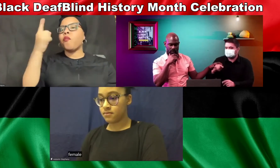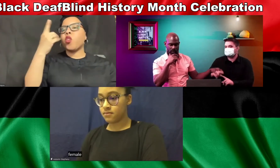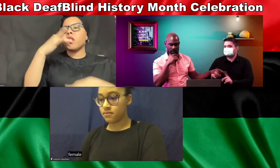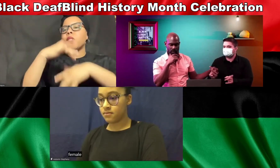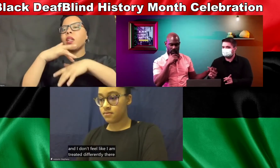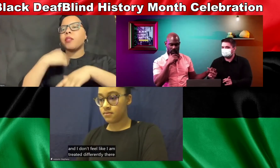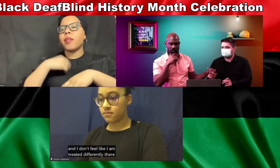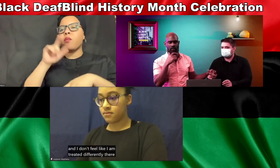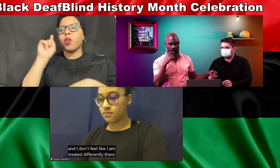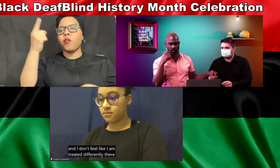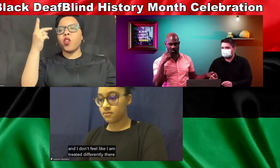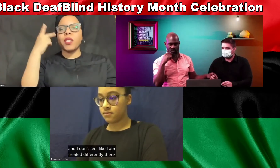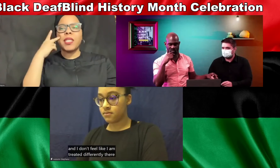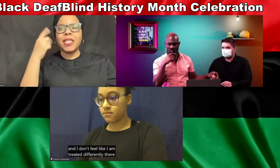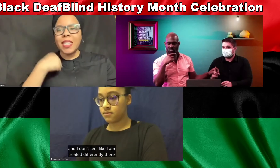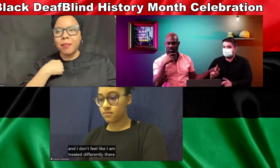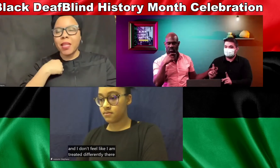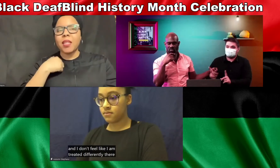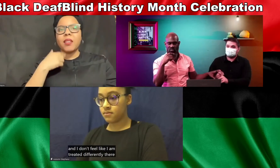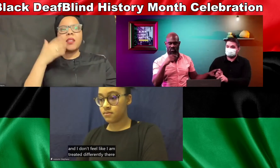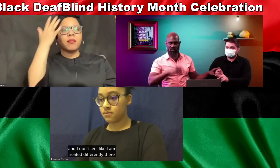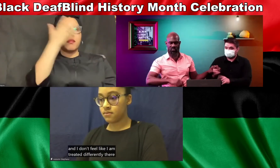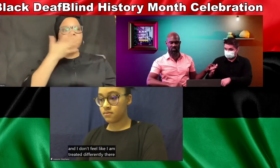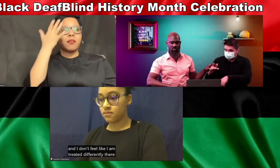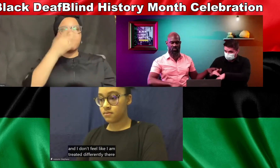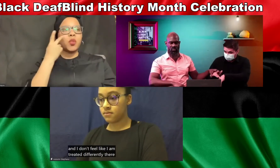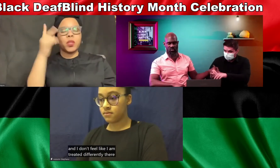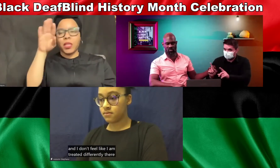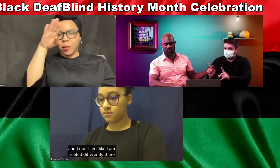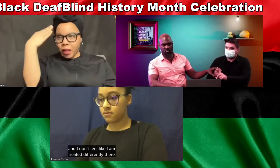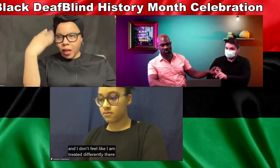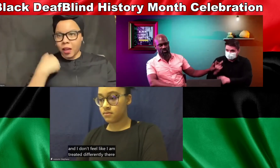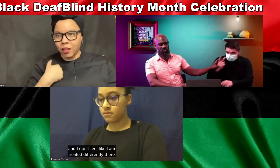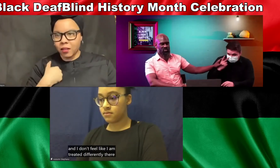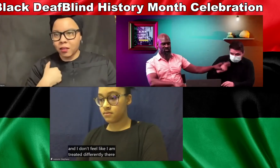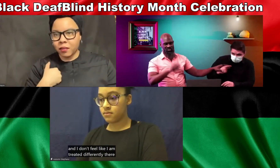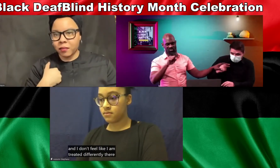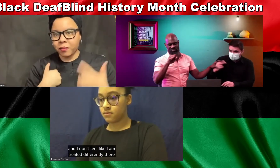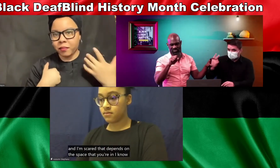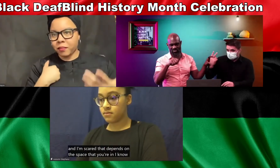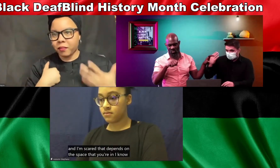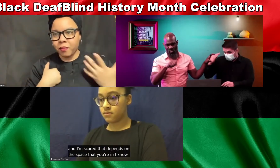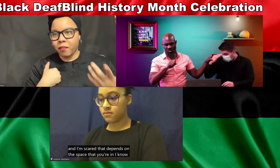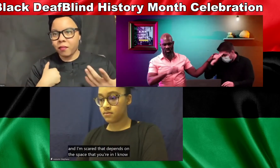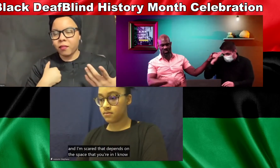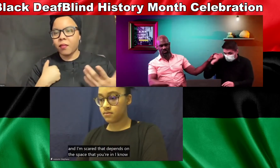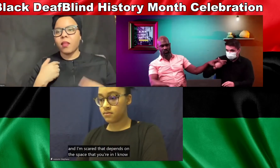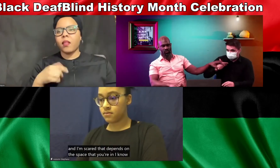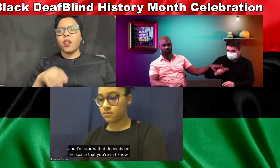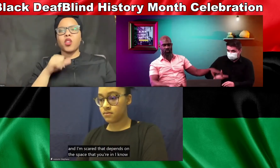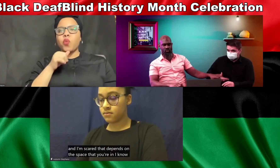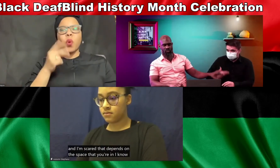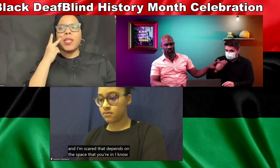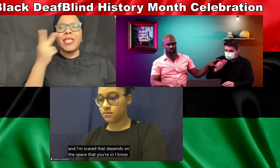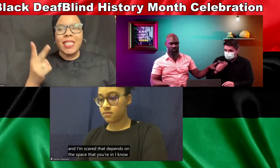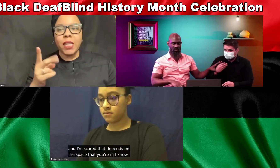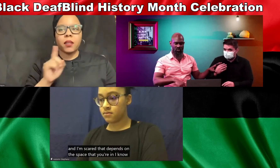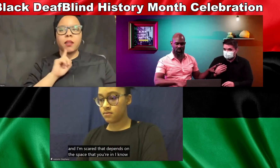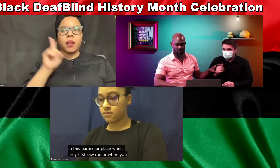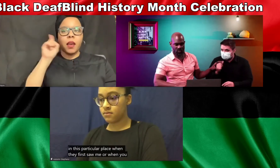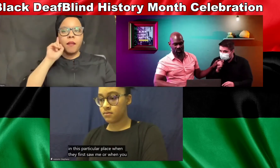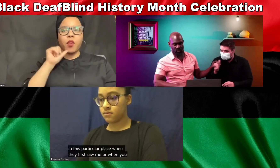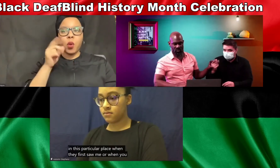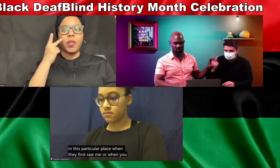And yeah, that depends on the space that you're in. I know in this particular place, when they first saw me, or when you first see